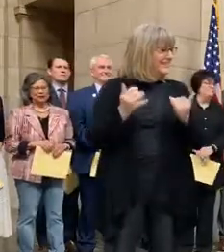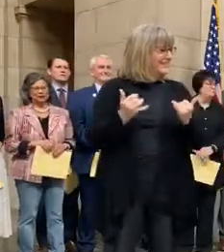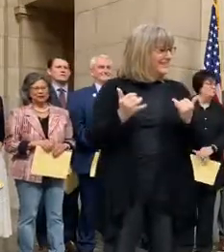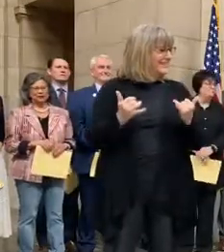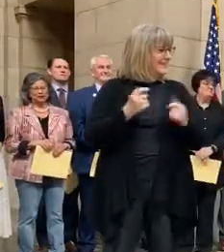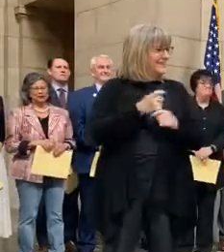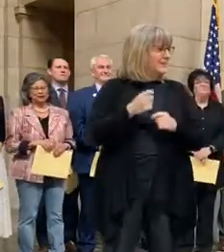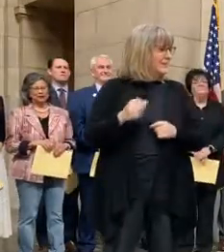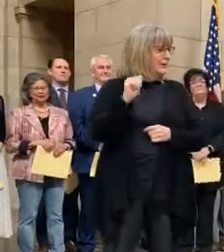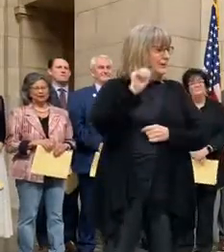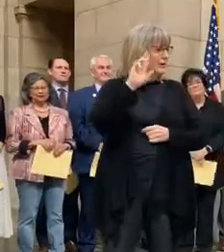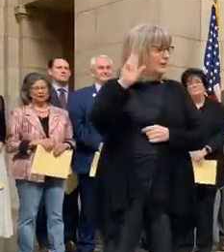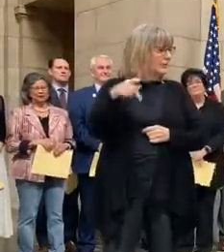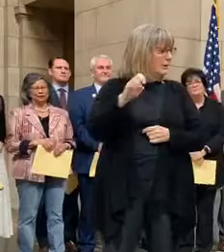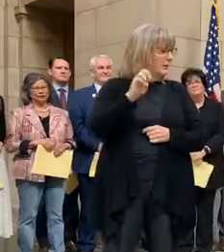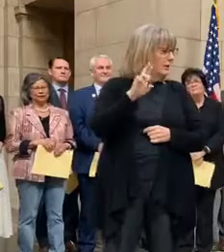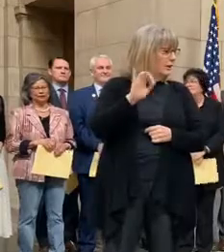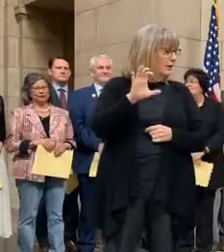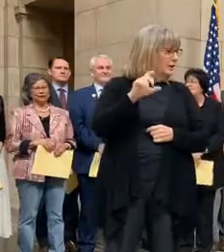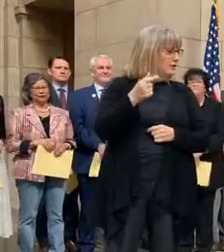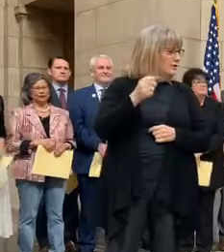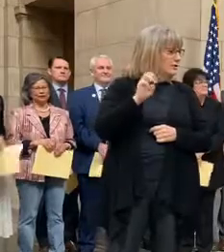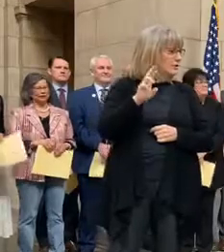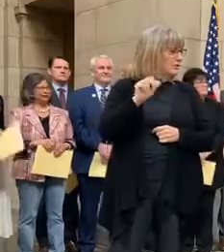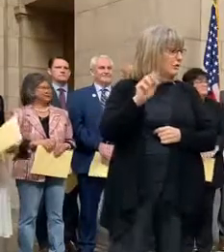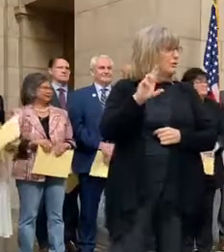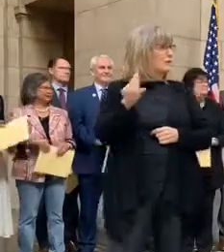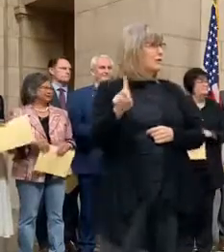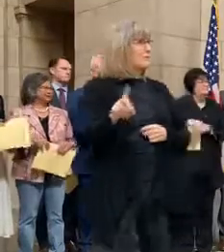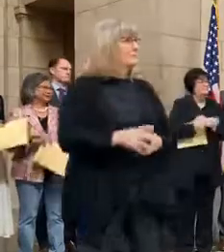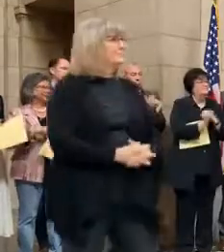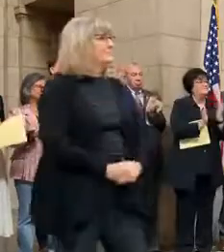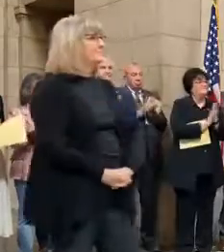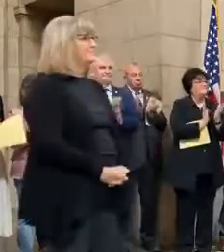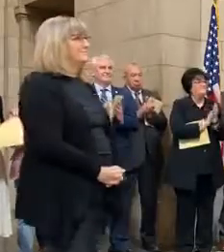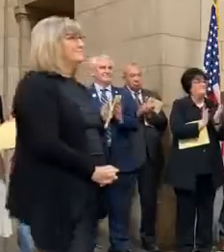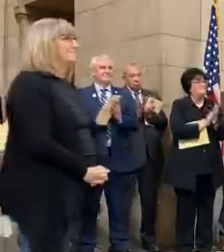Now I'd like to recognize from the AARP, Eric Gerard. Eric?